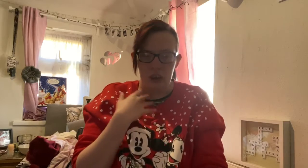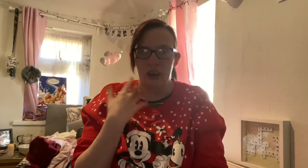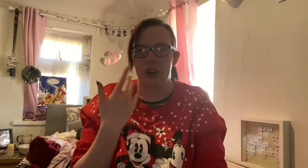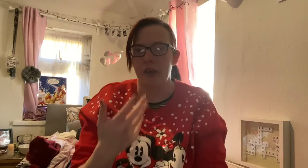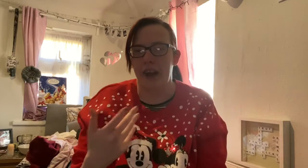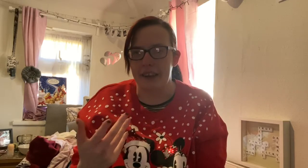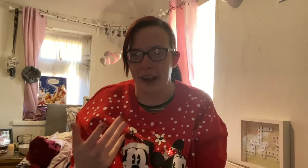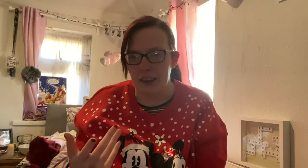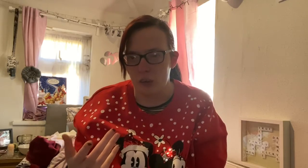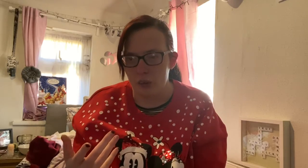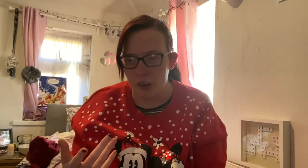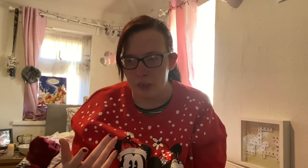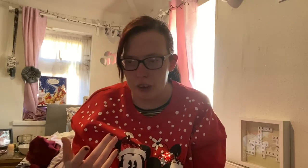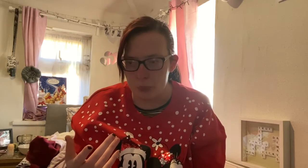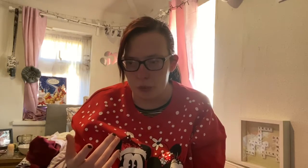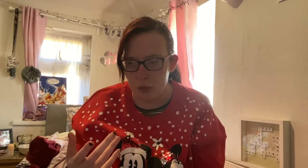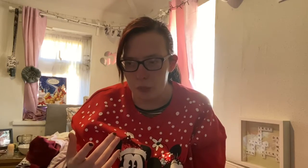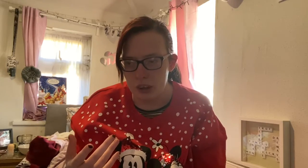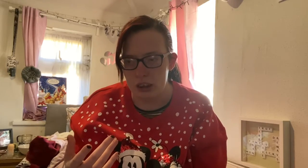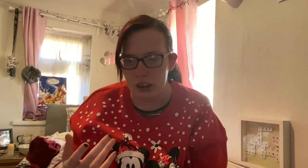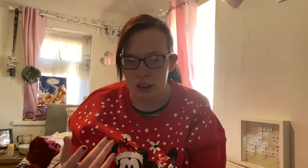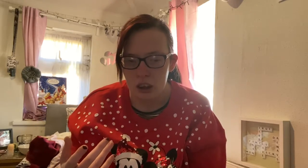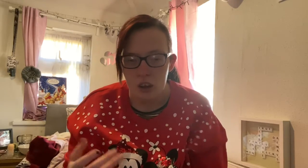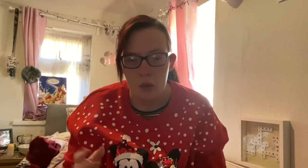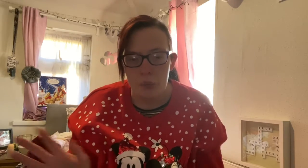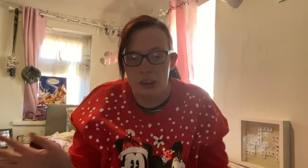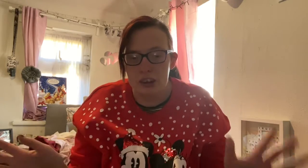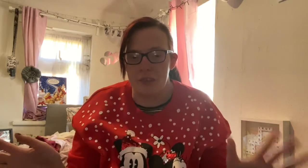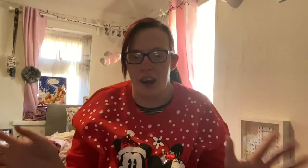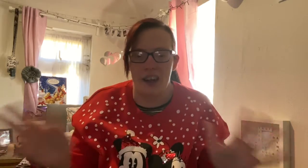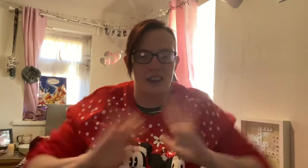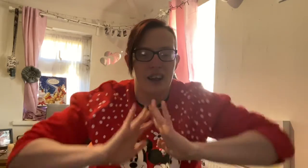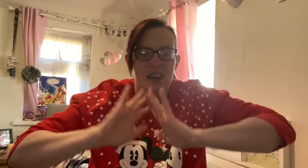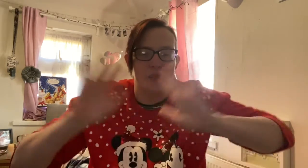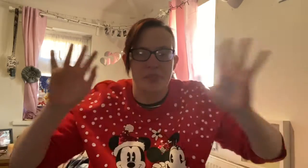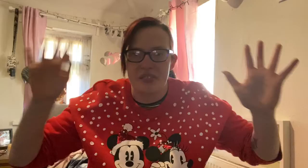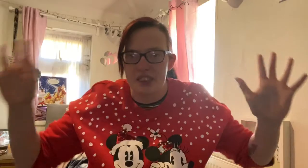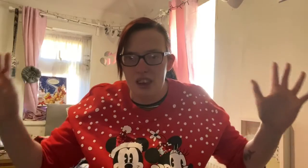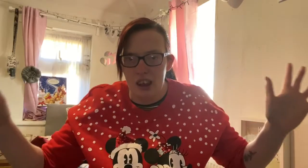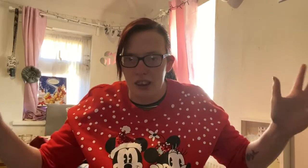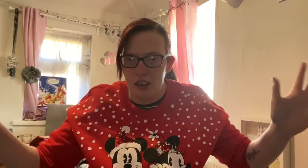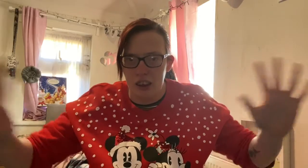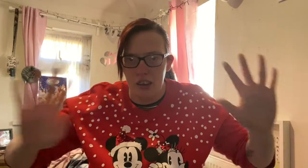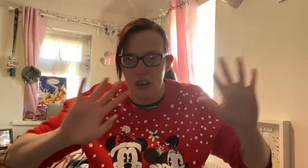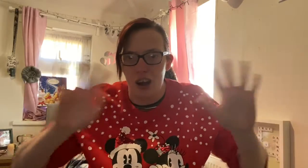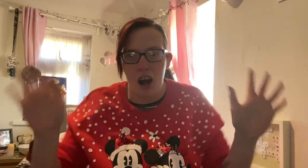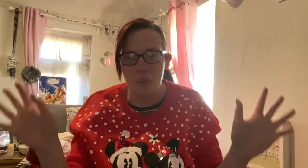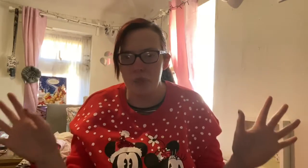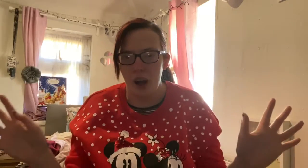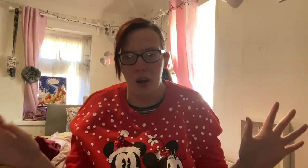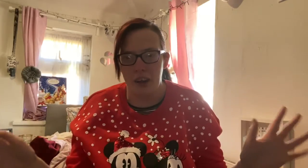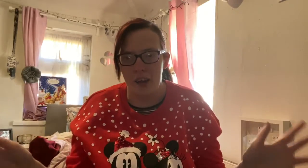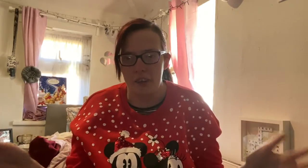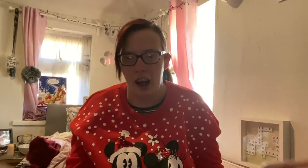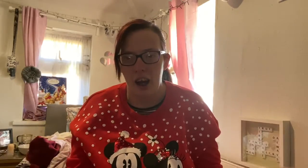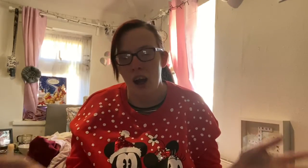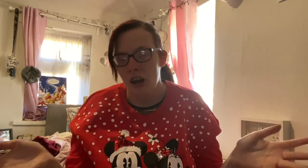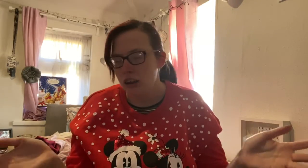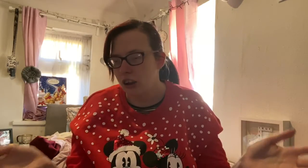so we had to cancel a few of his performances, which is fine. You know, I'm okay with that. I